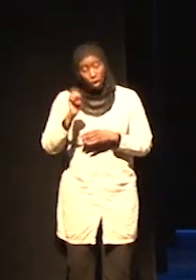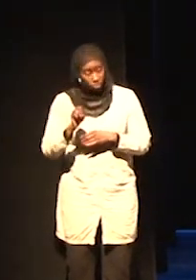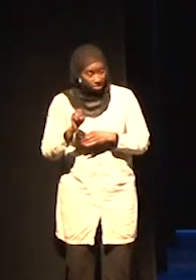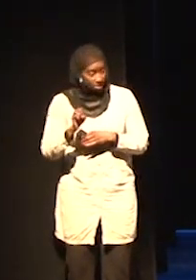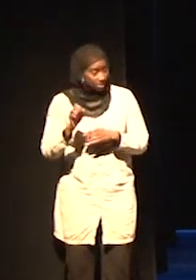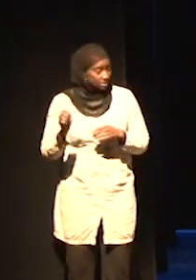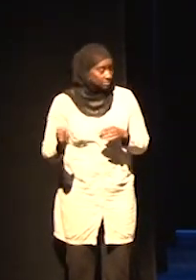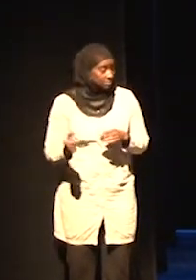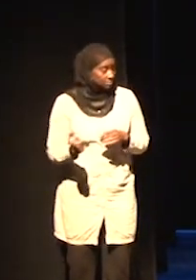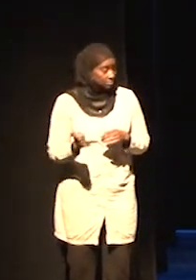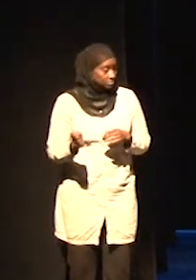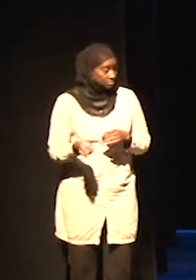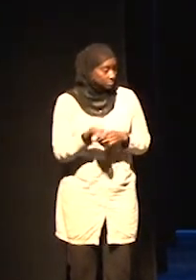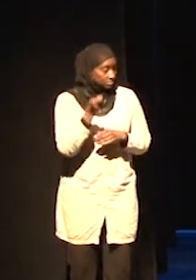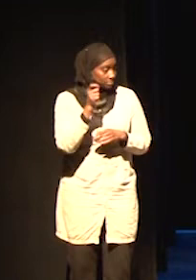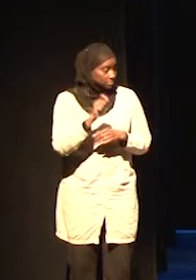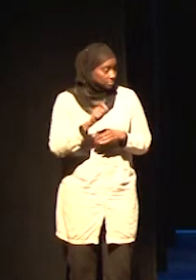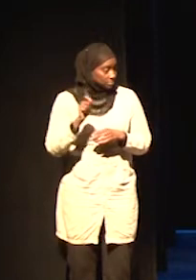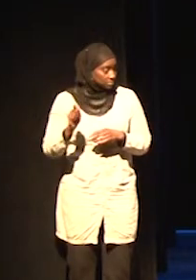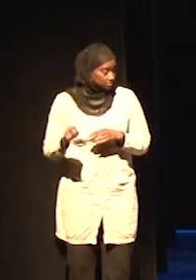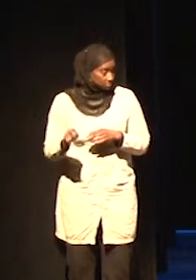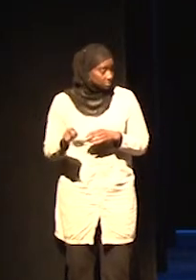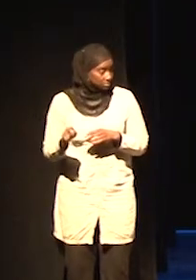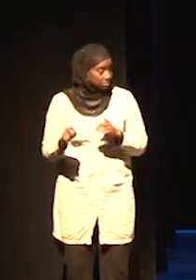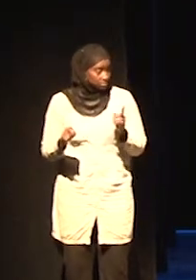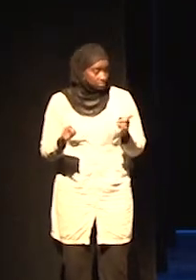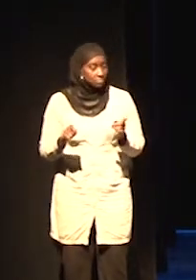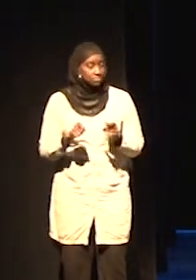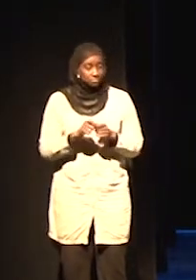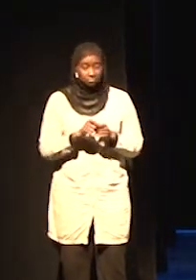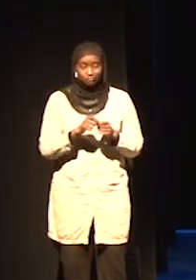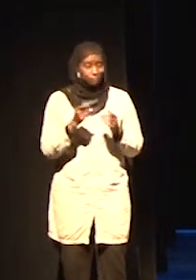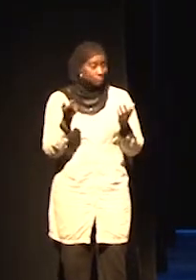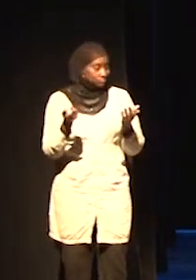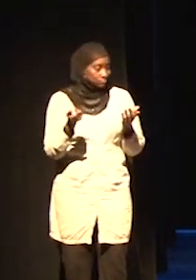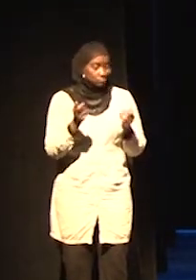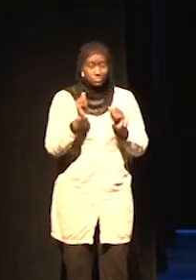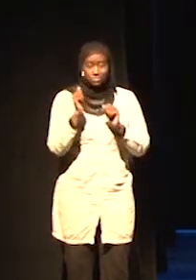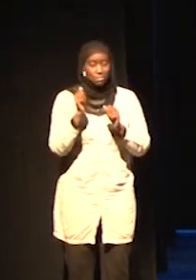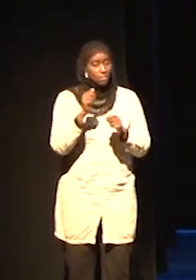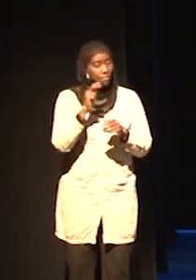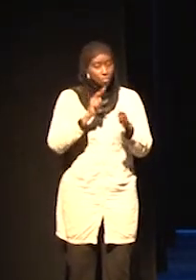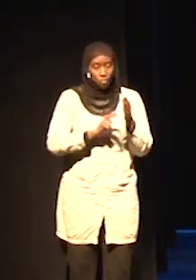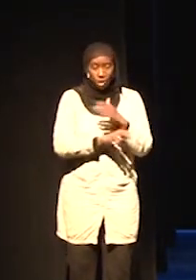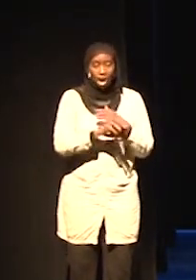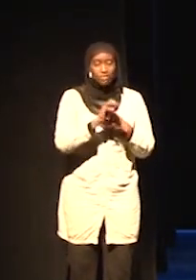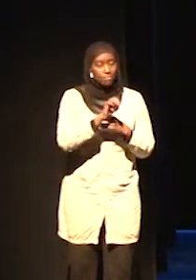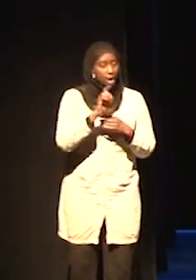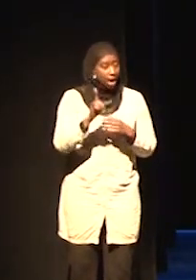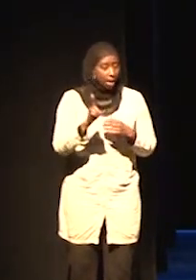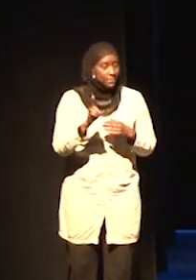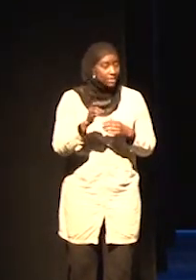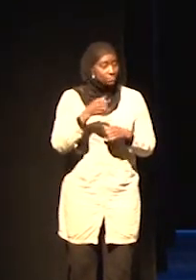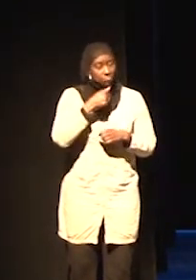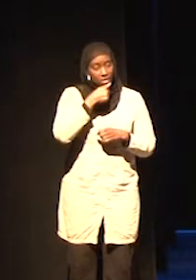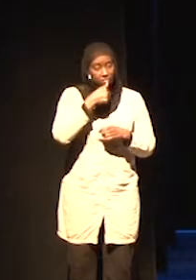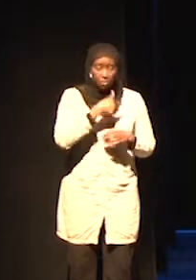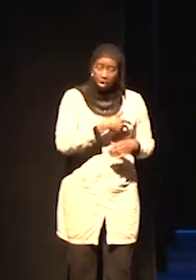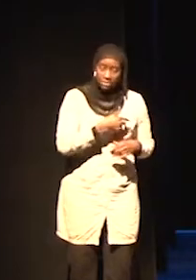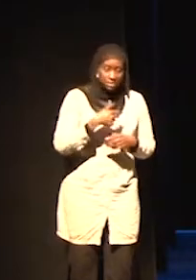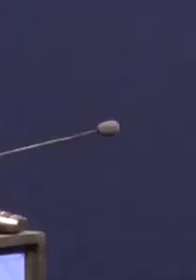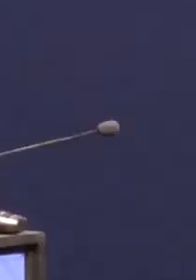was immigrant, peace be upon him. Muhammad was immigrant, peace be upon them. We all are